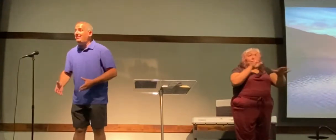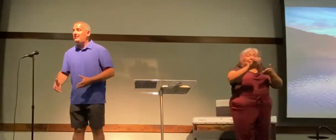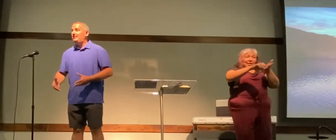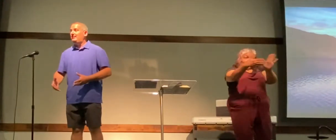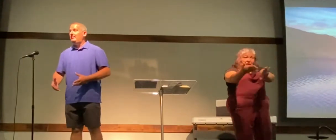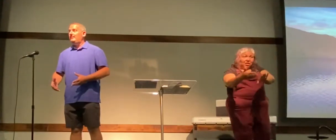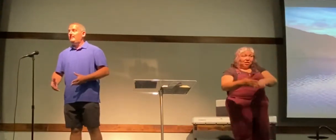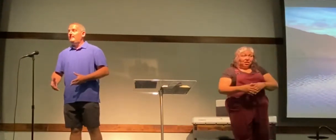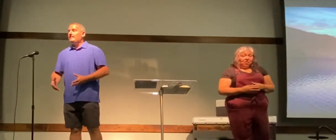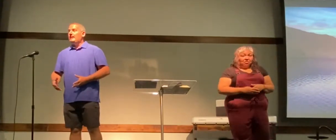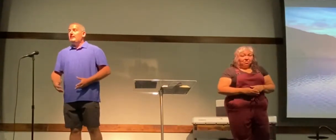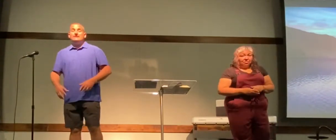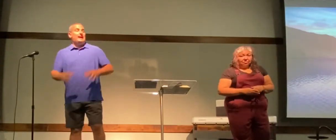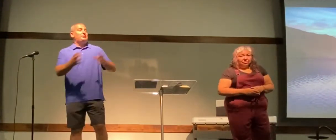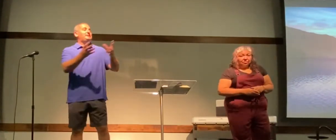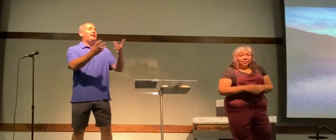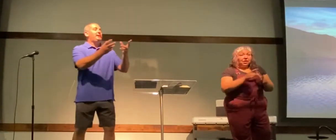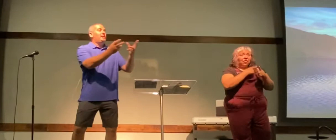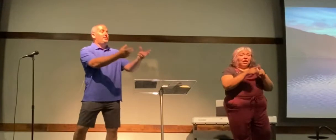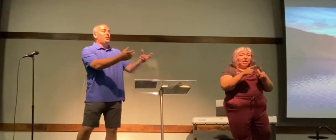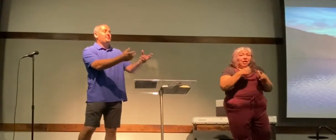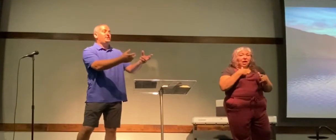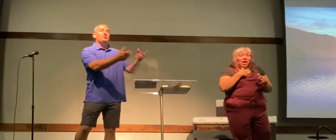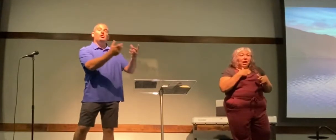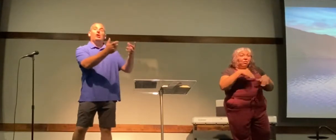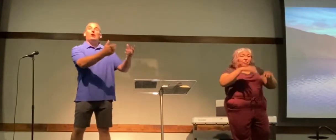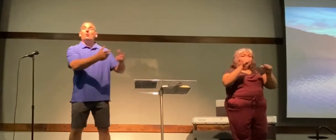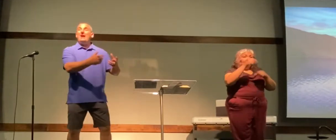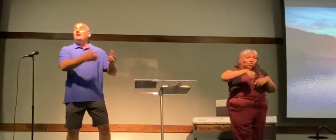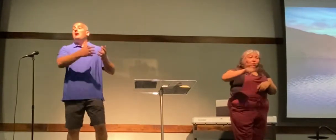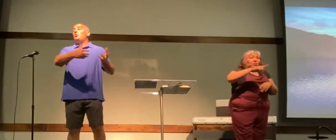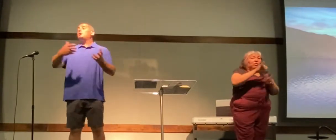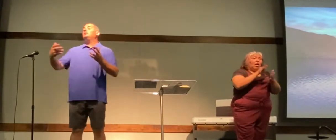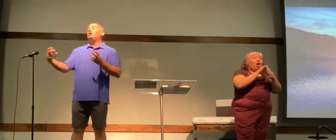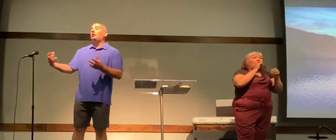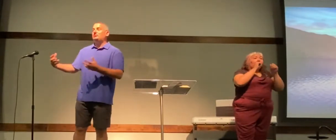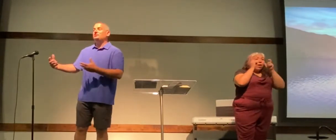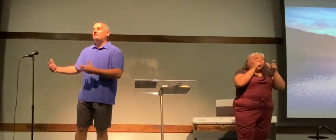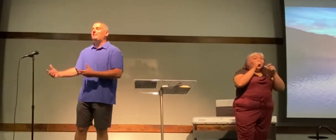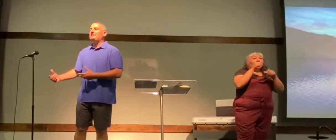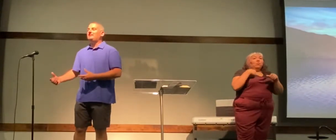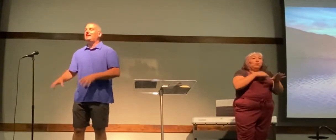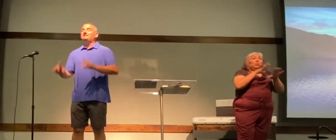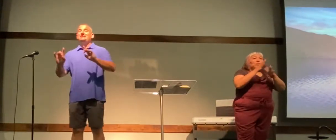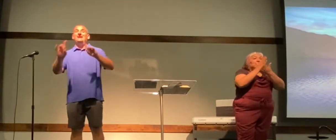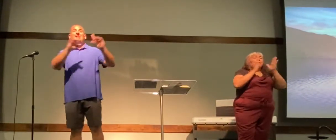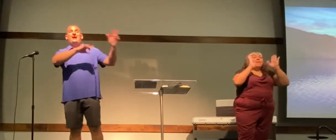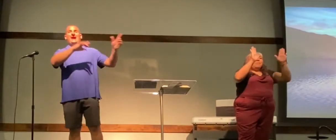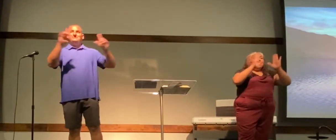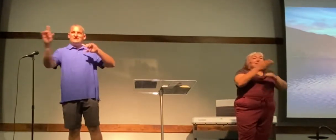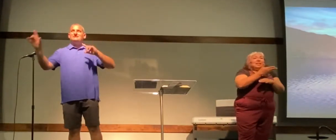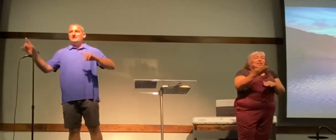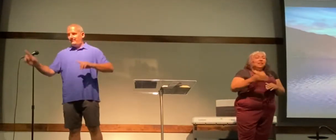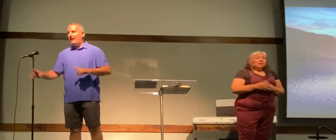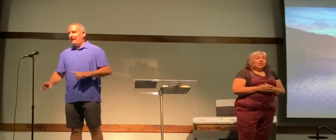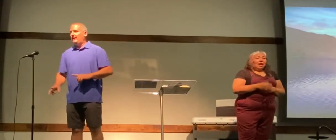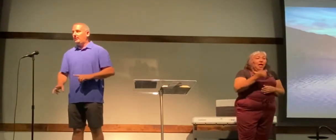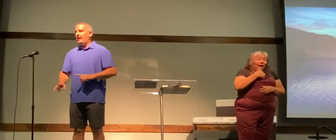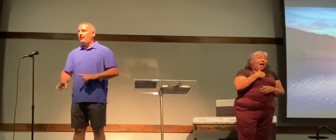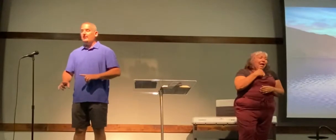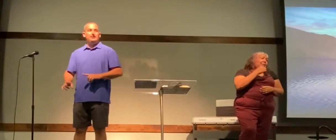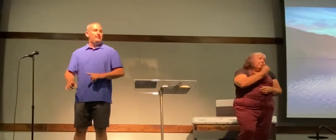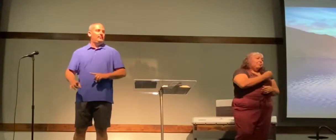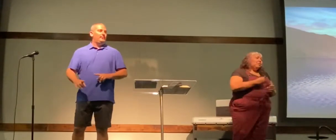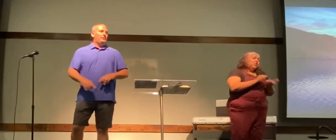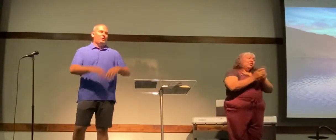dead, then I'm going to take those of you who are awake and we're going to go do some amazing things. Again, I'm Jasonifying it,